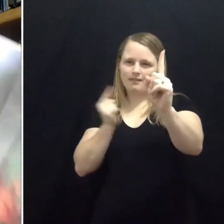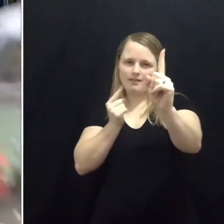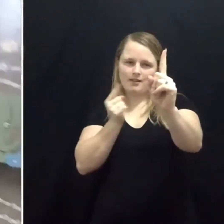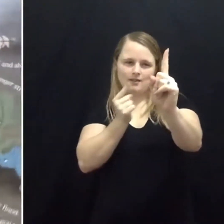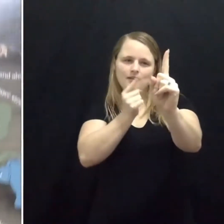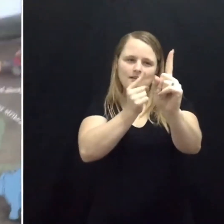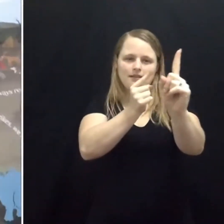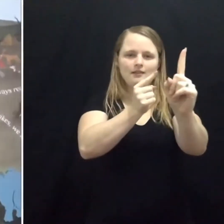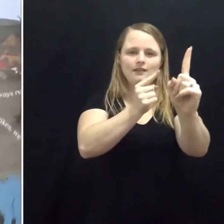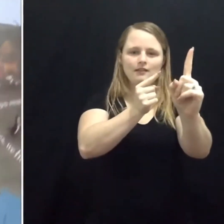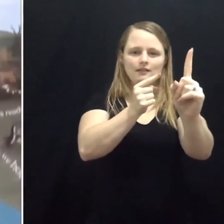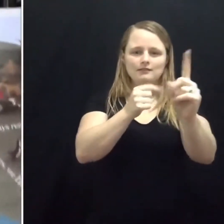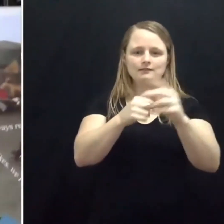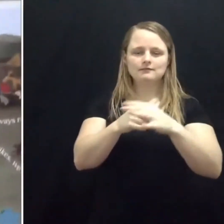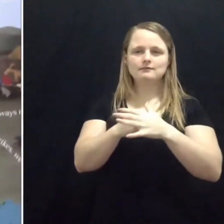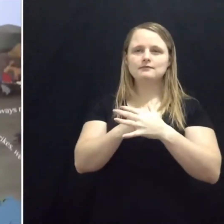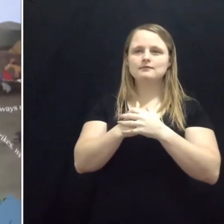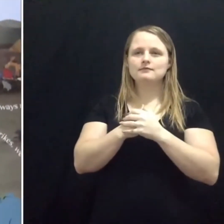quest.